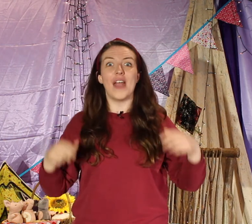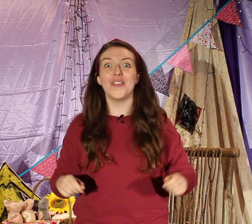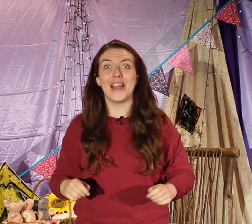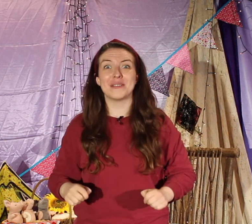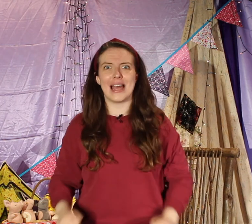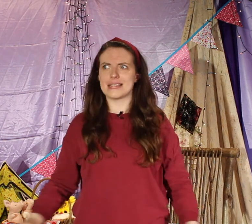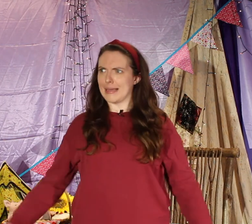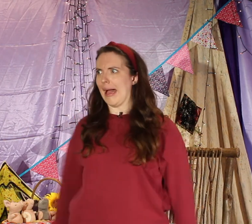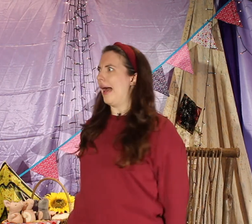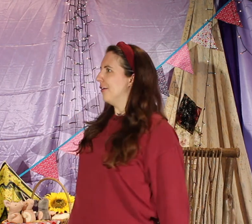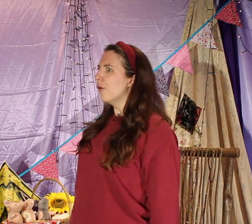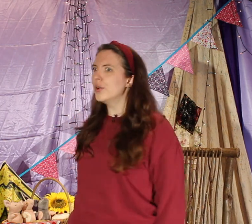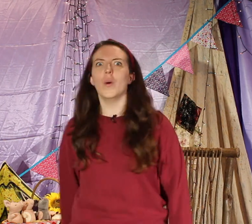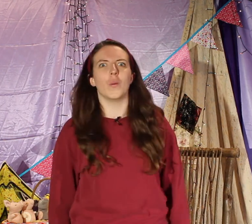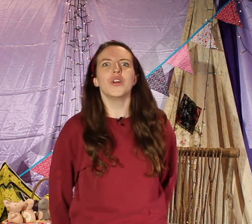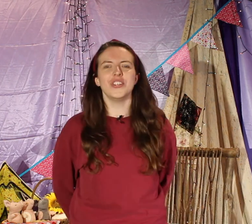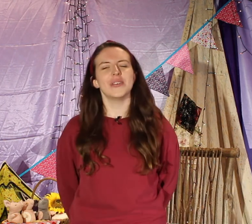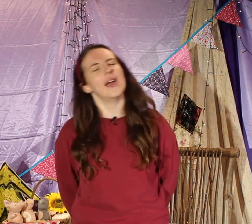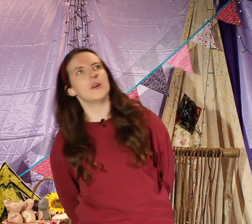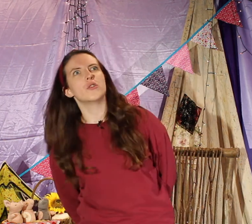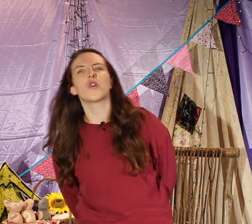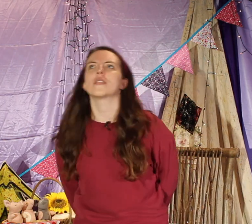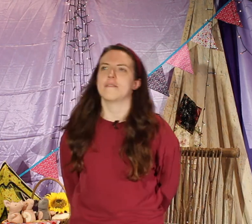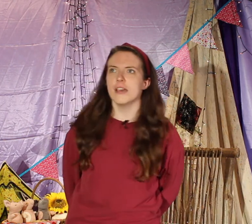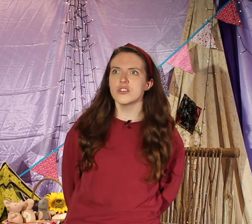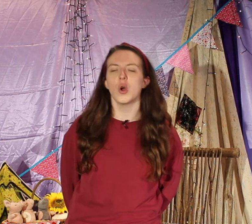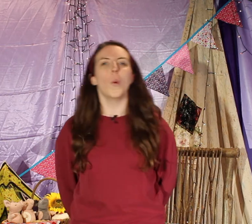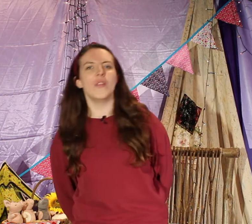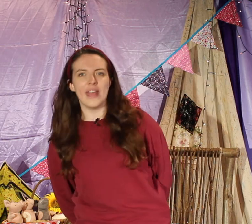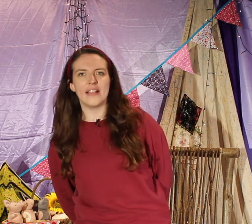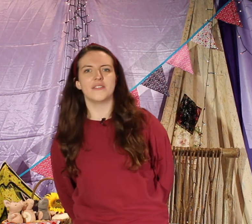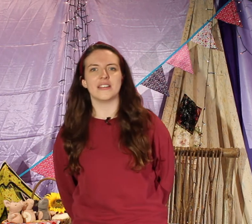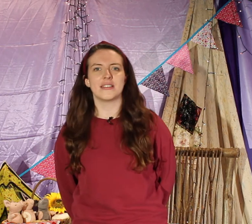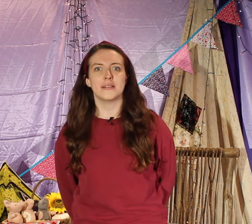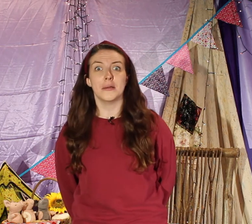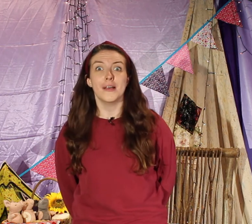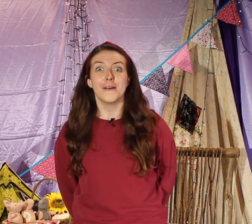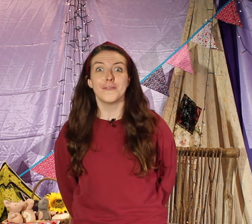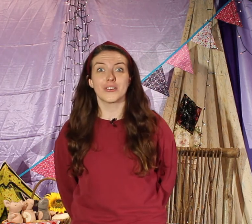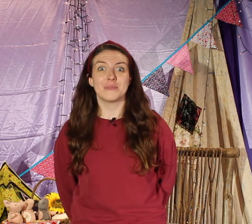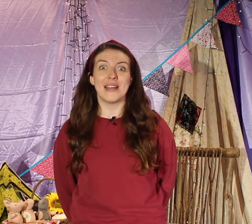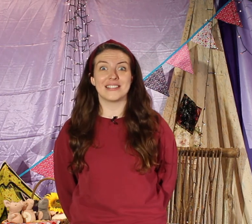all the animals asked, I don't know. What do you get when you cross a fish with an elephant? Fox smiled and